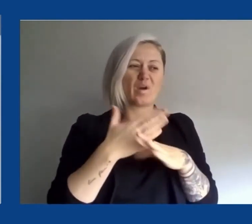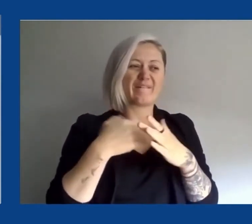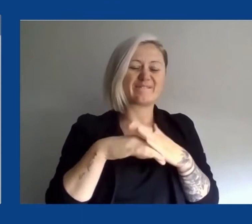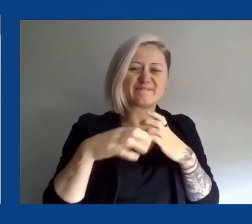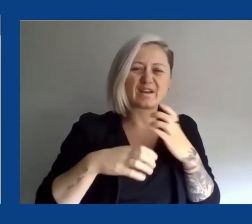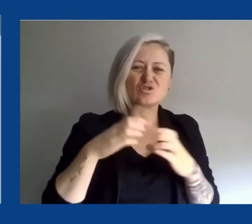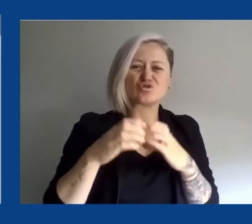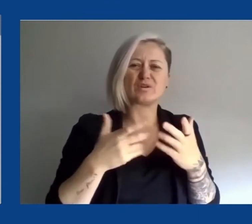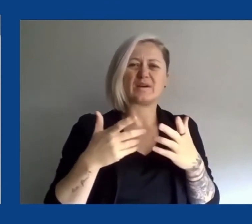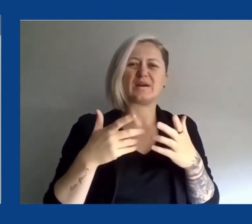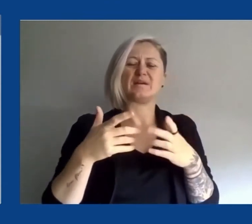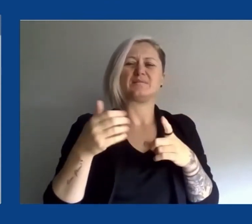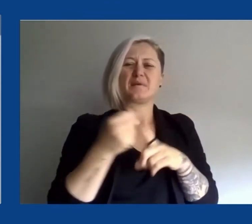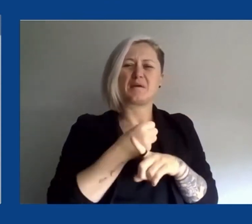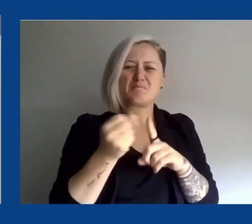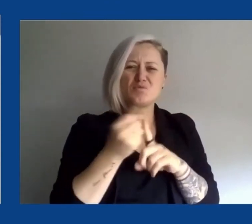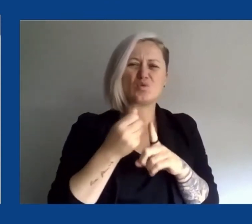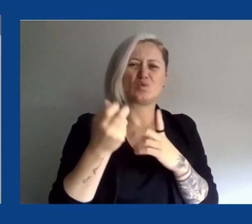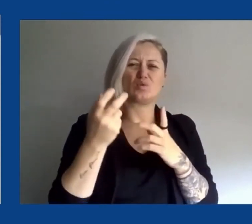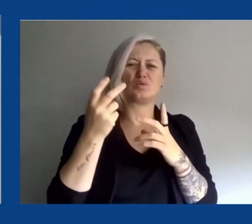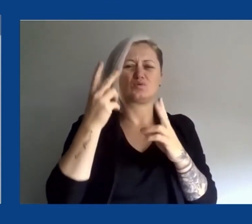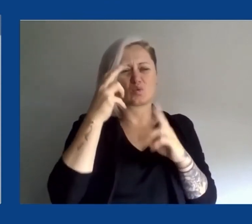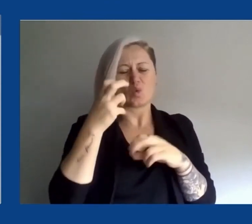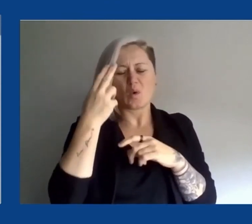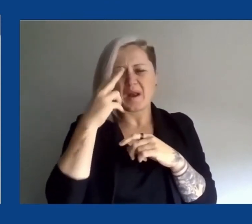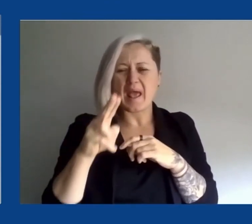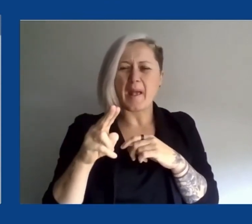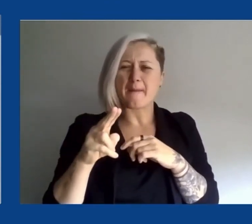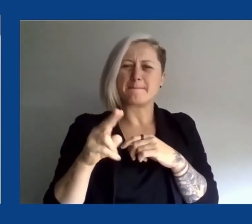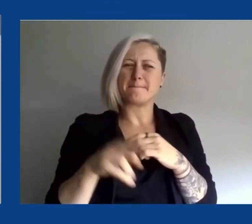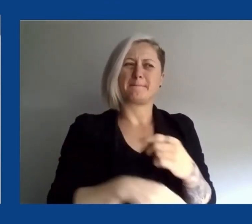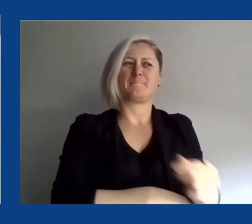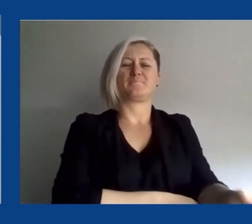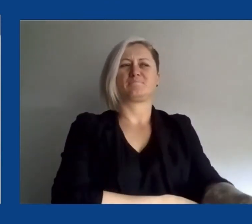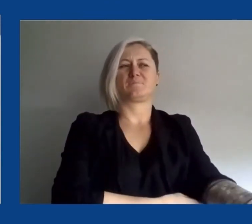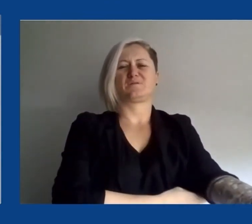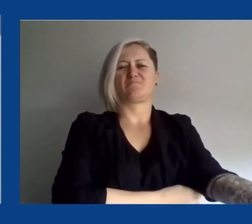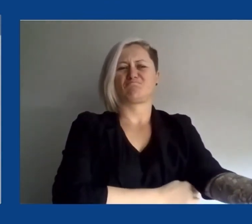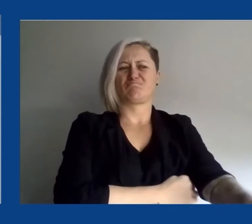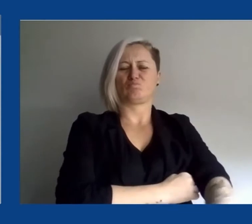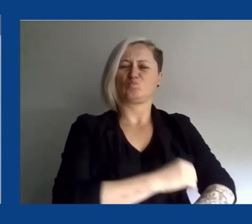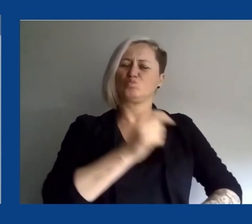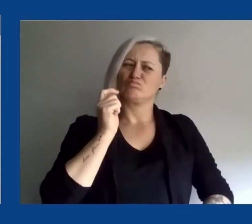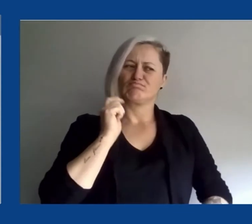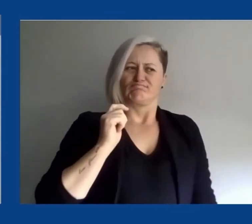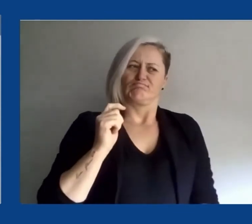abused, being called names, soon toughened me up,